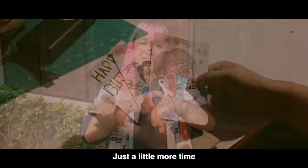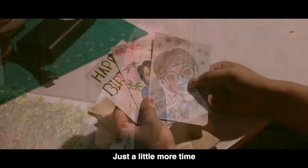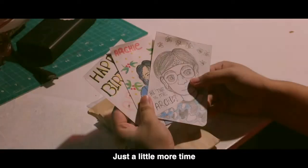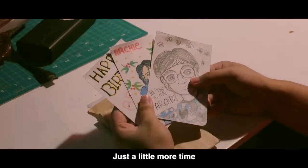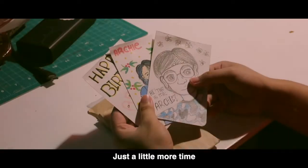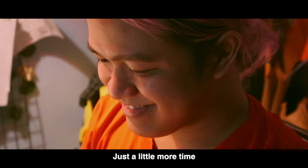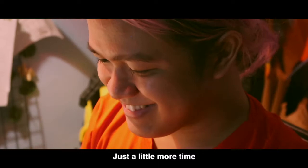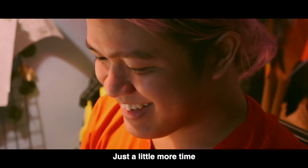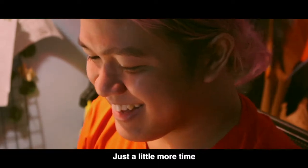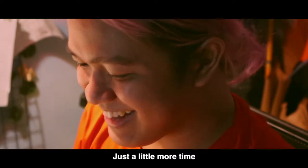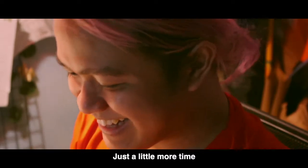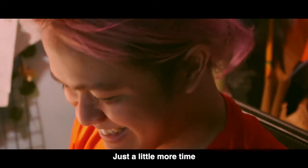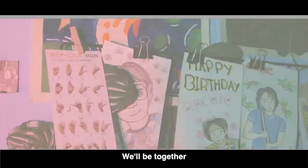With Give together